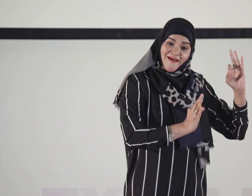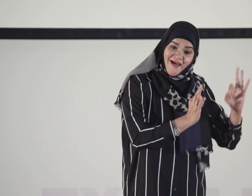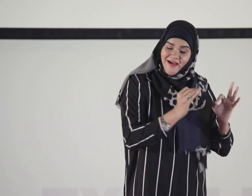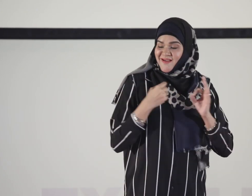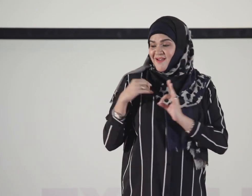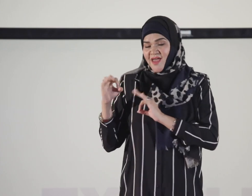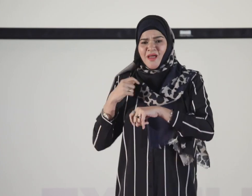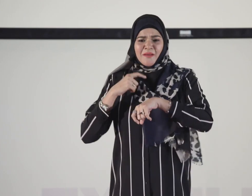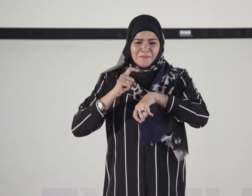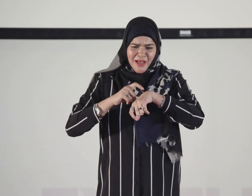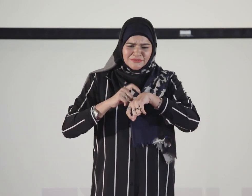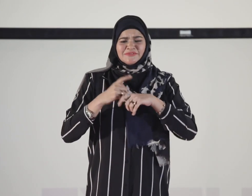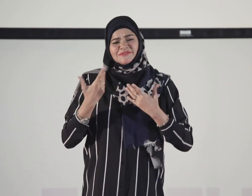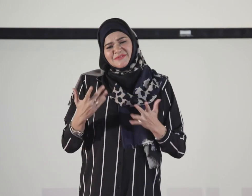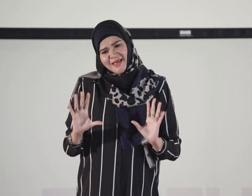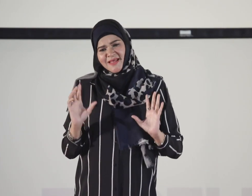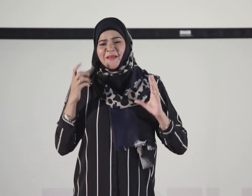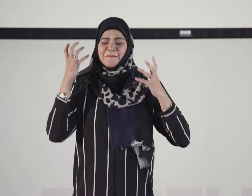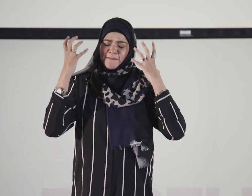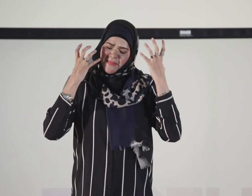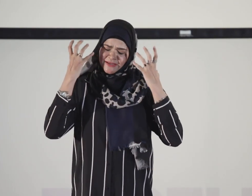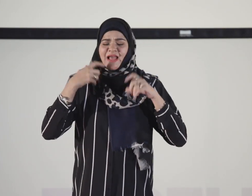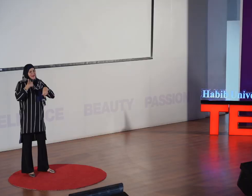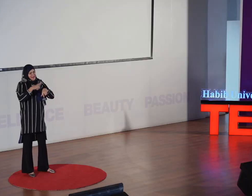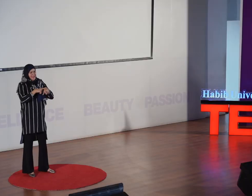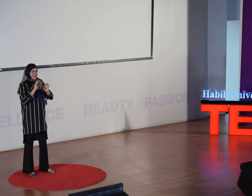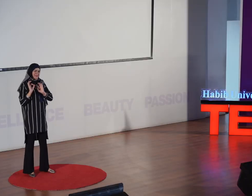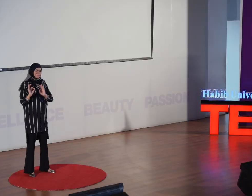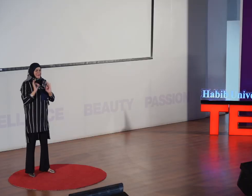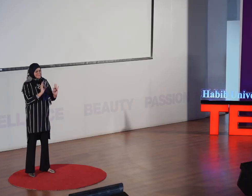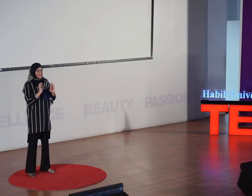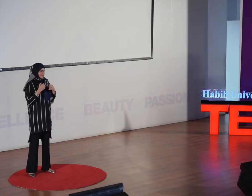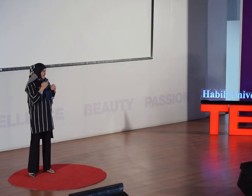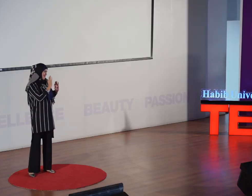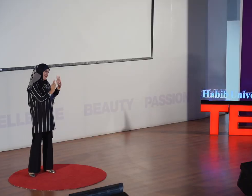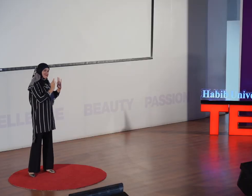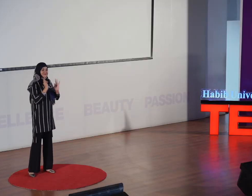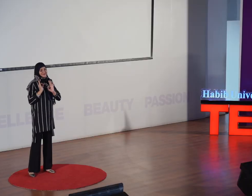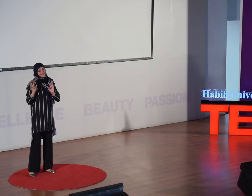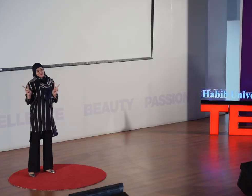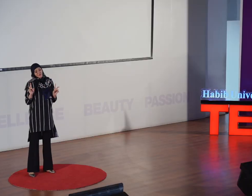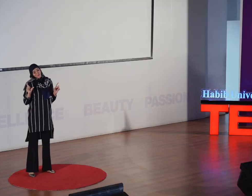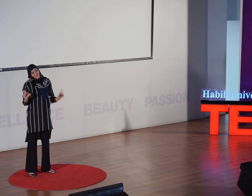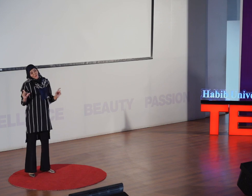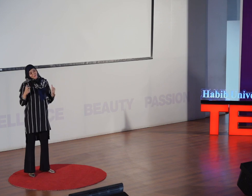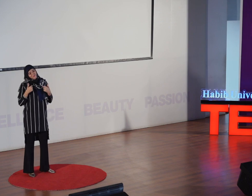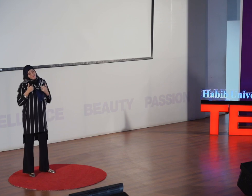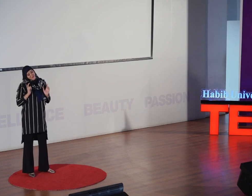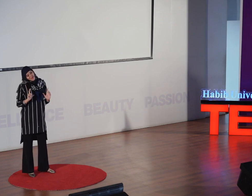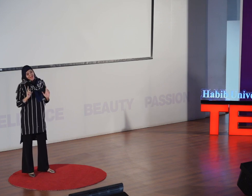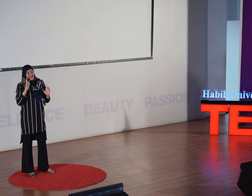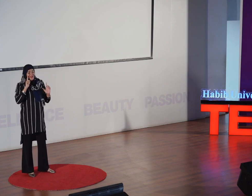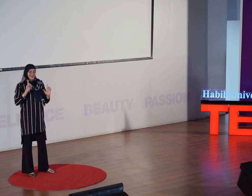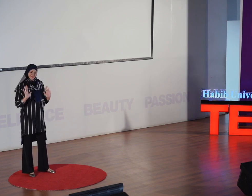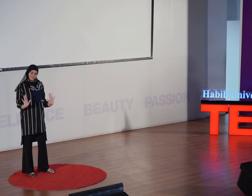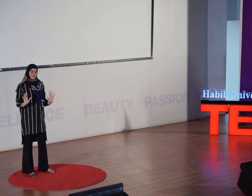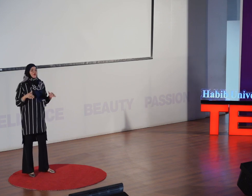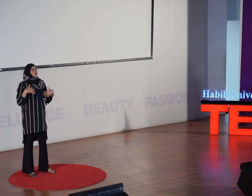had to be balanced with my passion. I'm a mother and a wife, but I still managed to balance between both